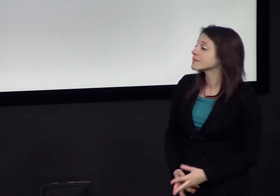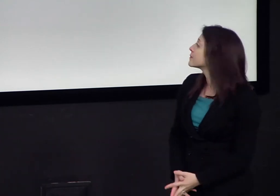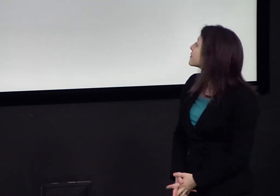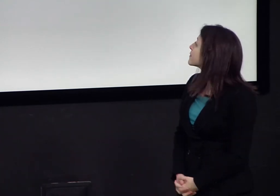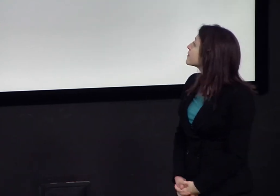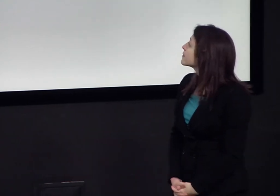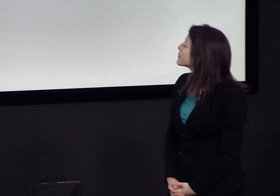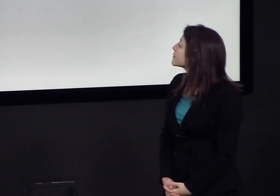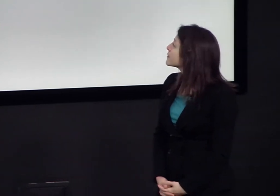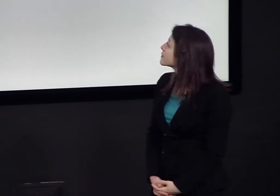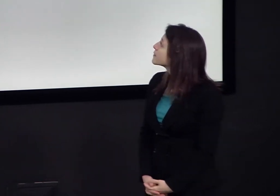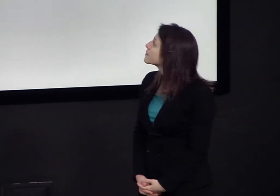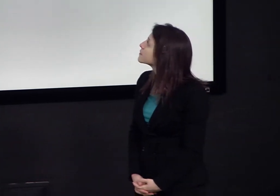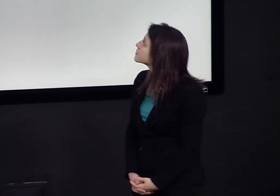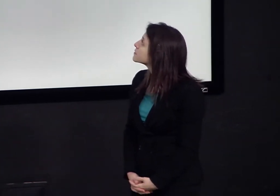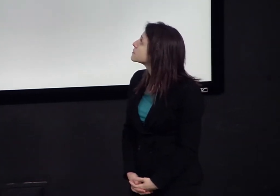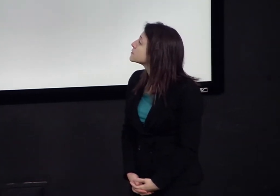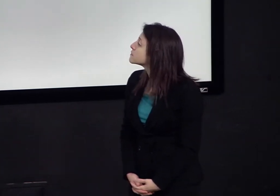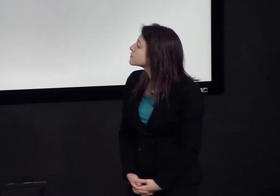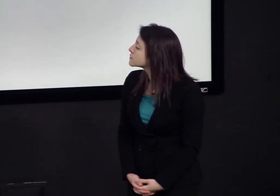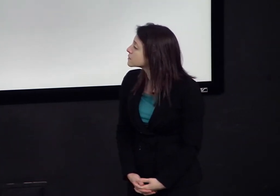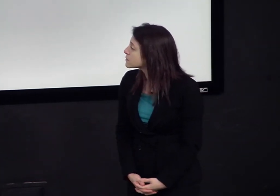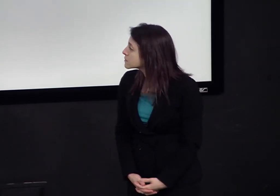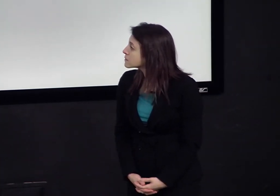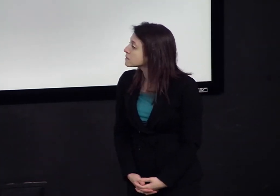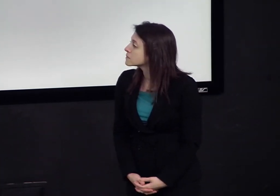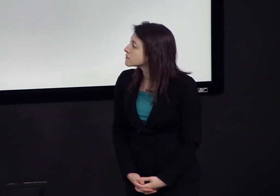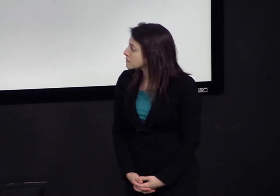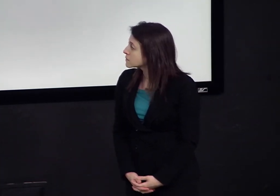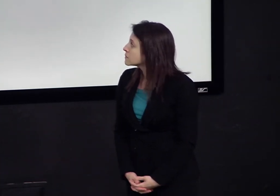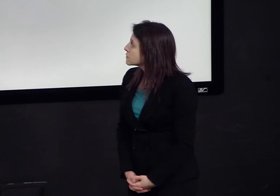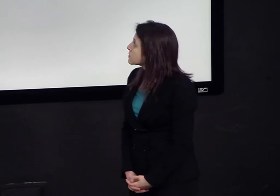from two different perspectives on VRS.